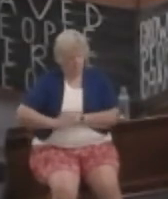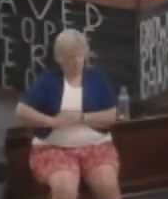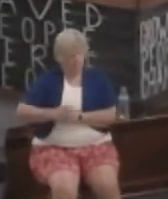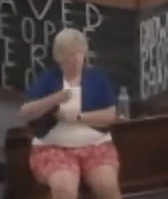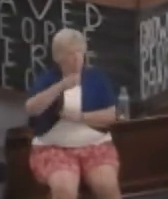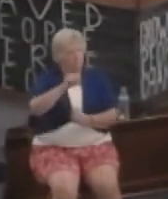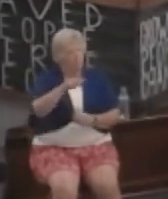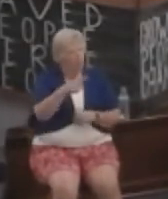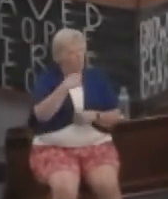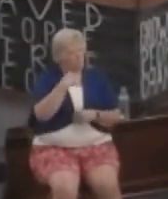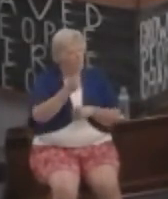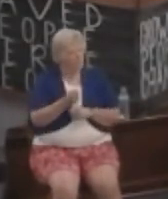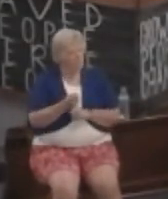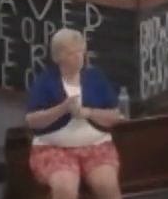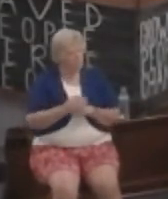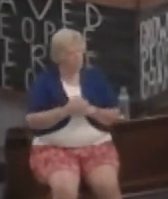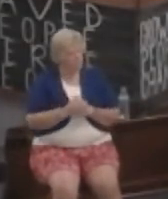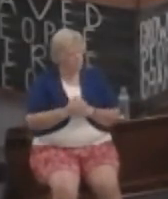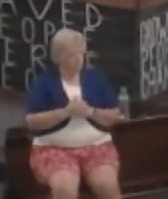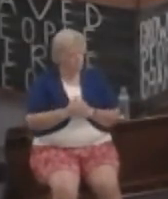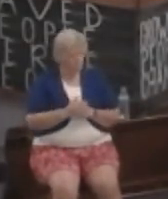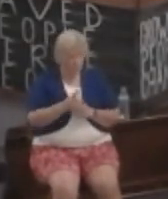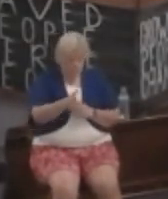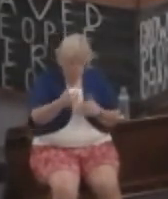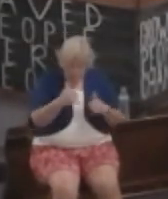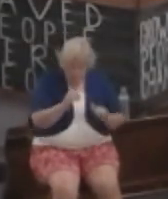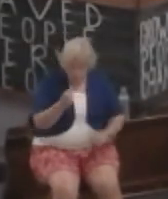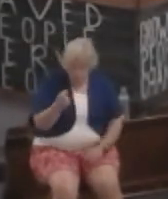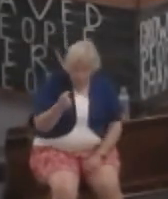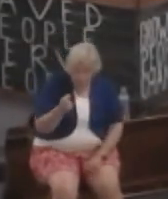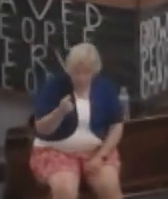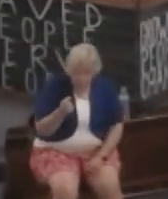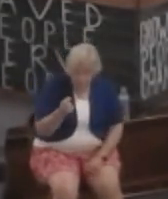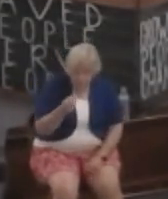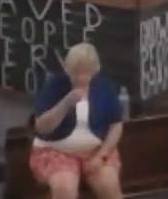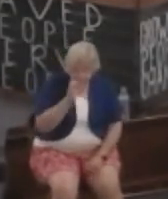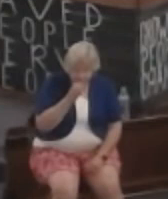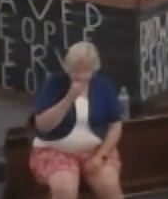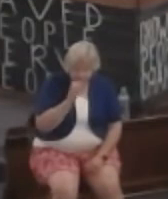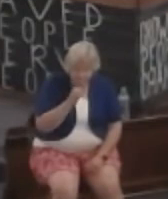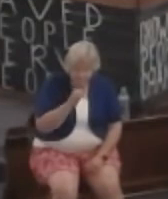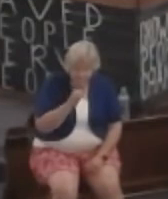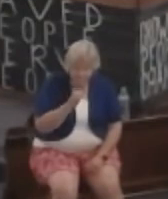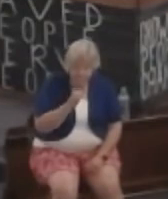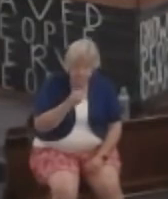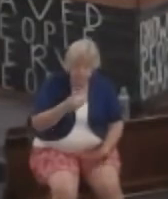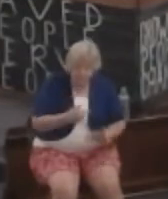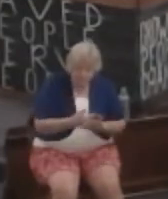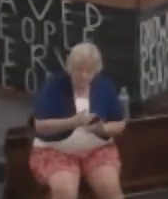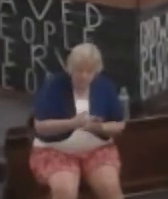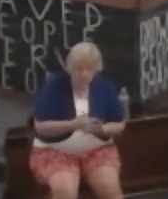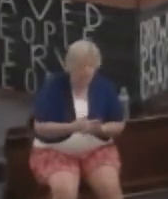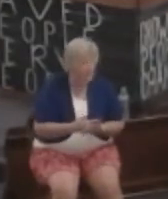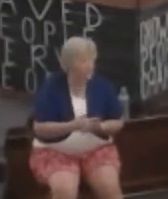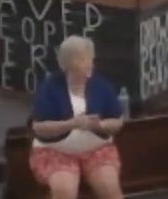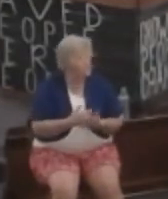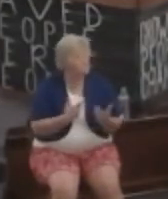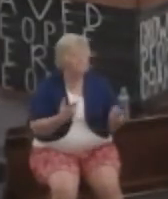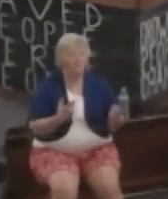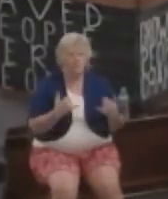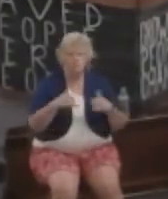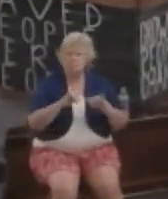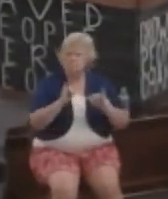Paul tells them they are still infants, only taking milk and not eating solid food. That he cannot give them solid food still because they are